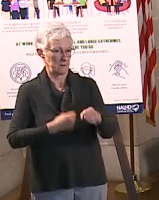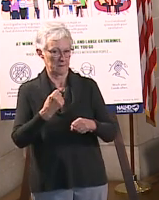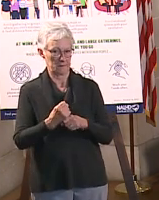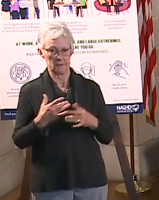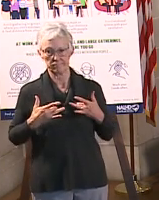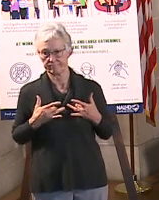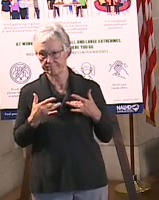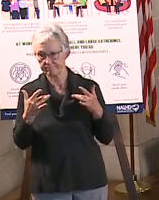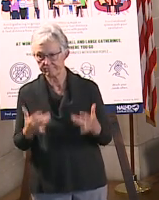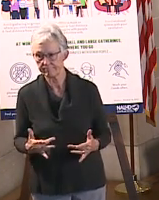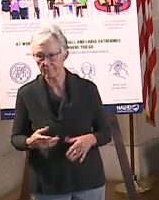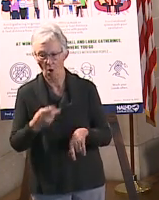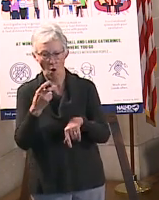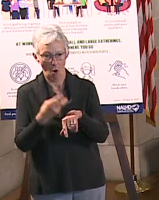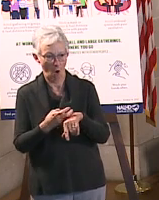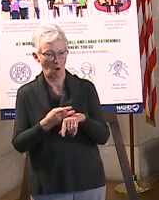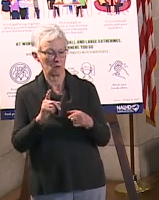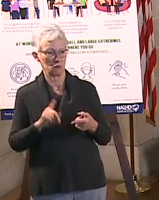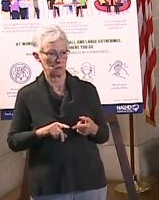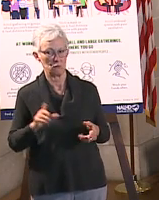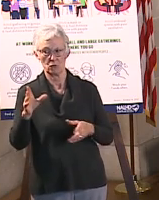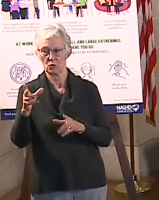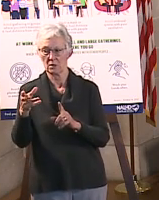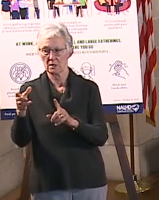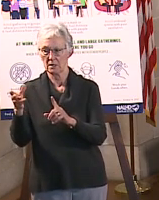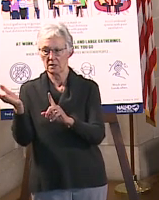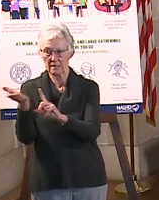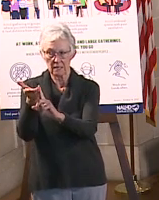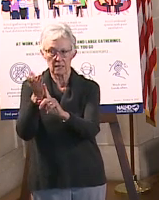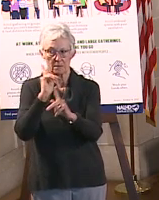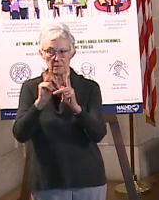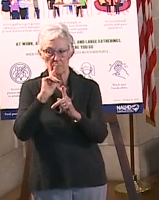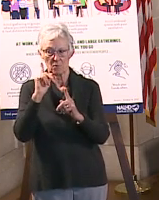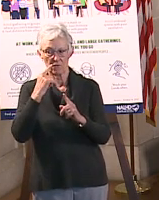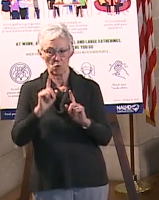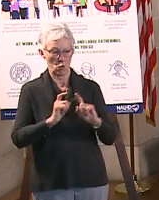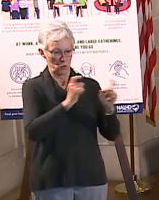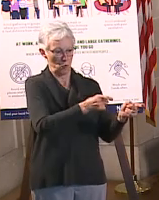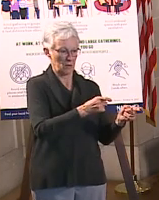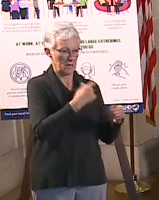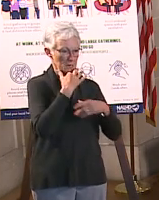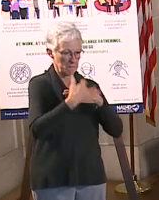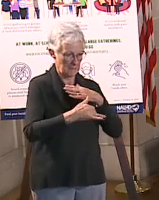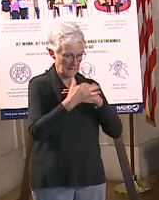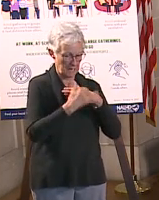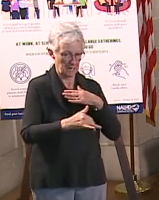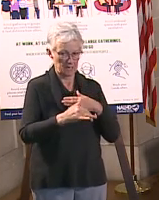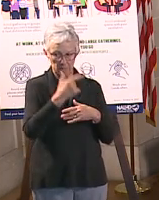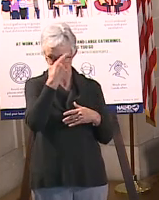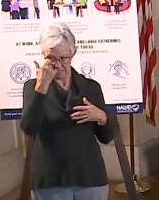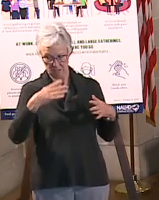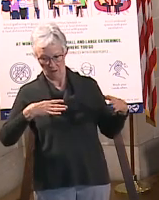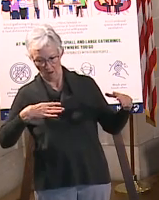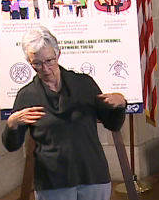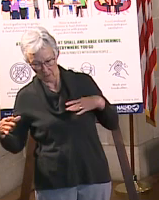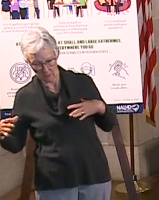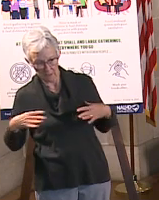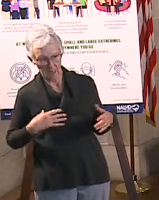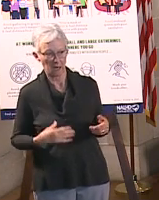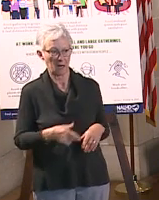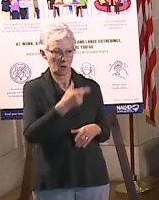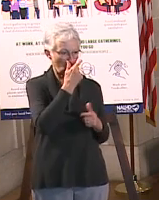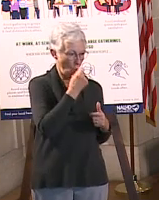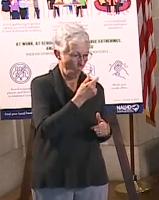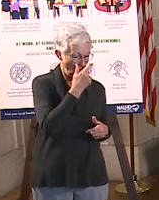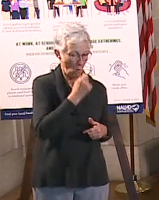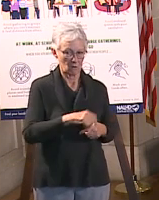and our state's blood supply because of the holidays, winter weather, as well as the prevalence of colds, flu,